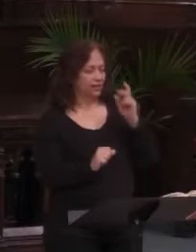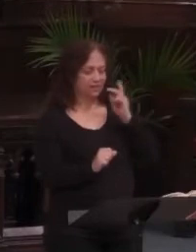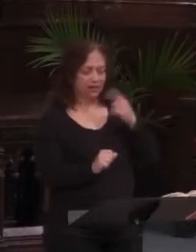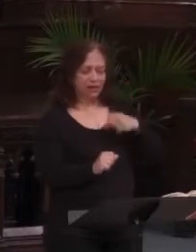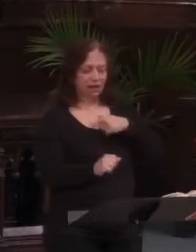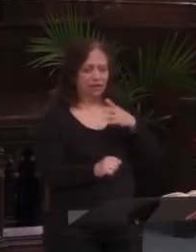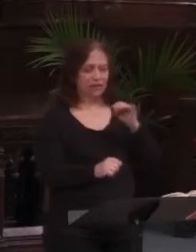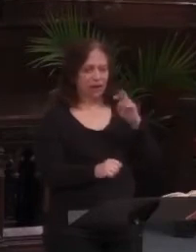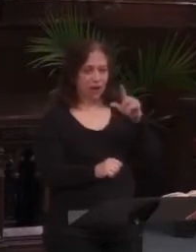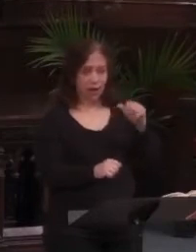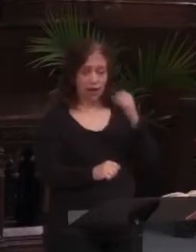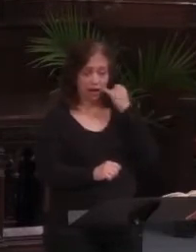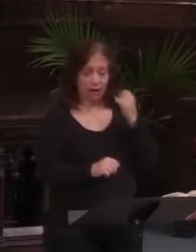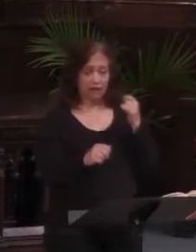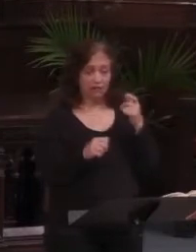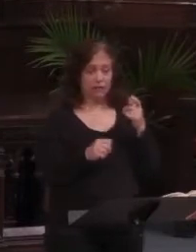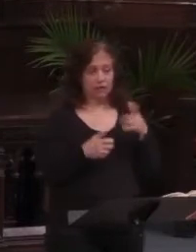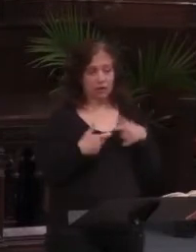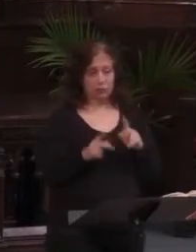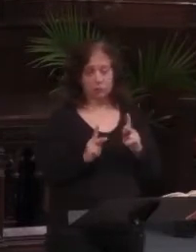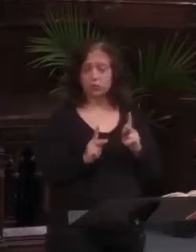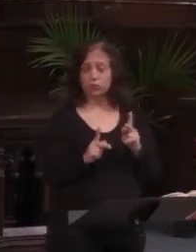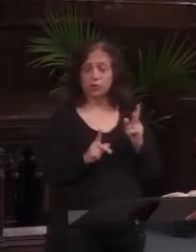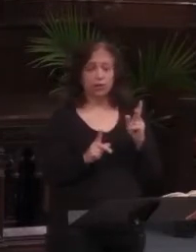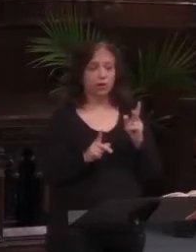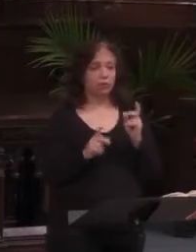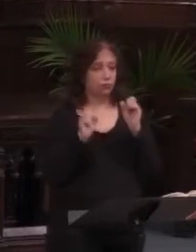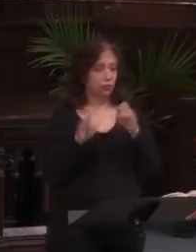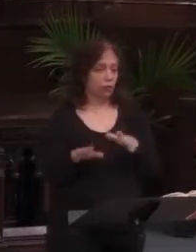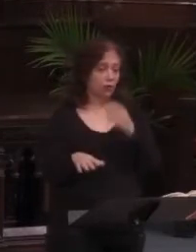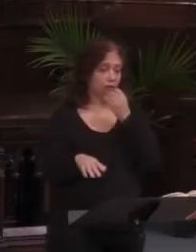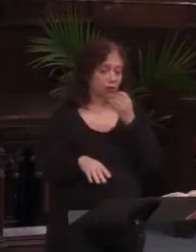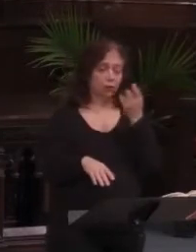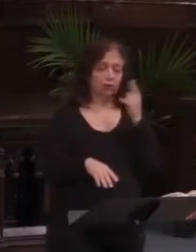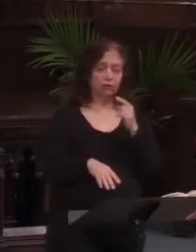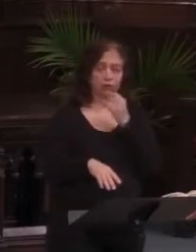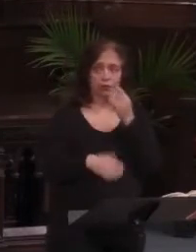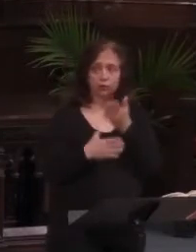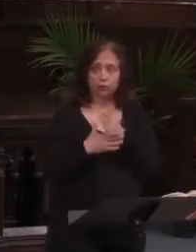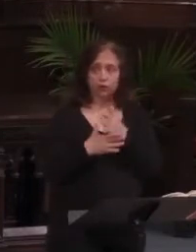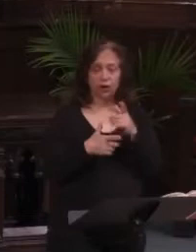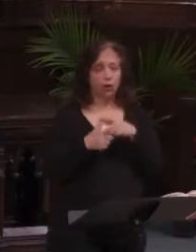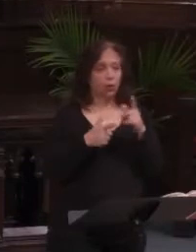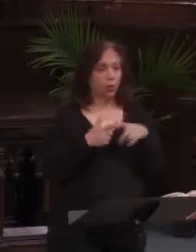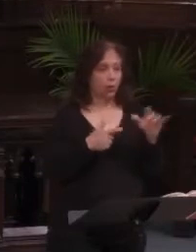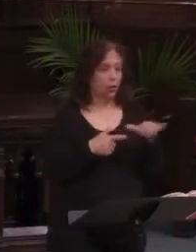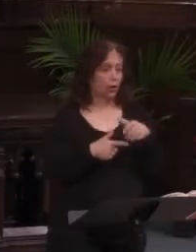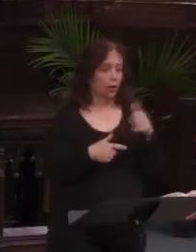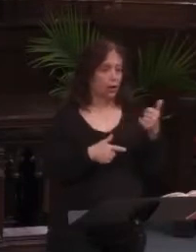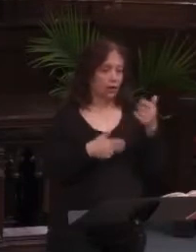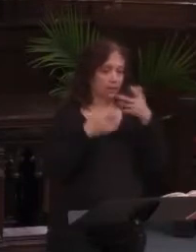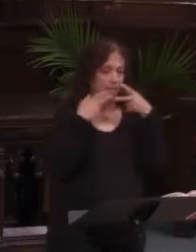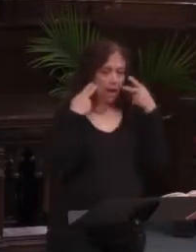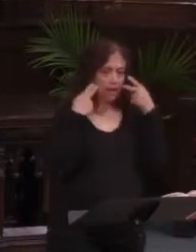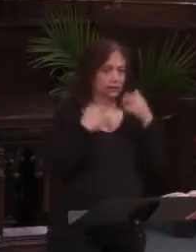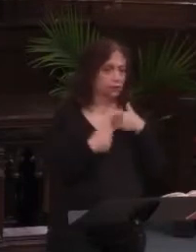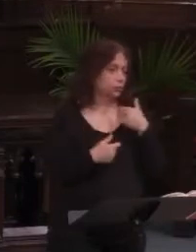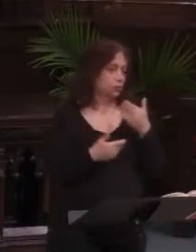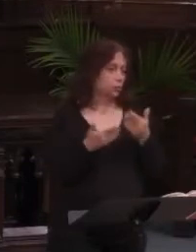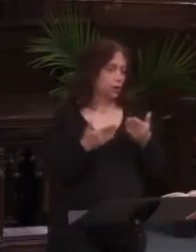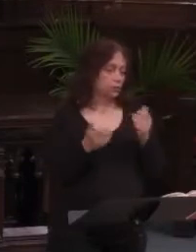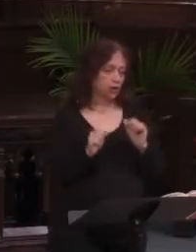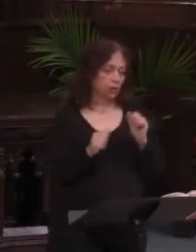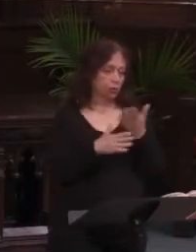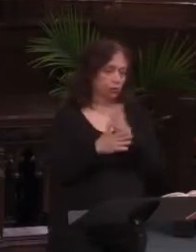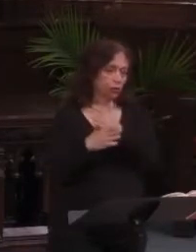if applicable, it's an opportunity for you to drop off some food for food share or any masks that you might have made that we can